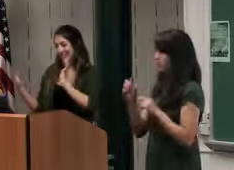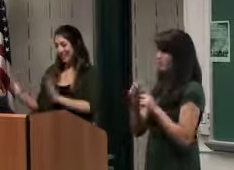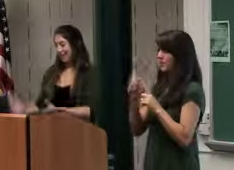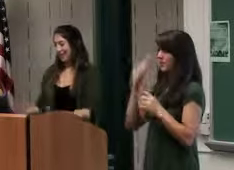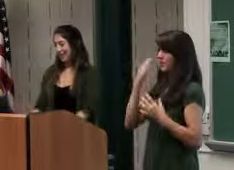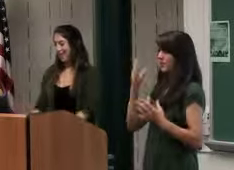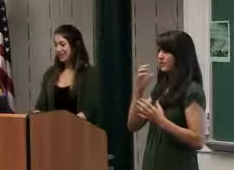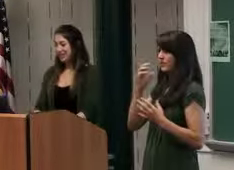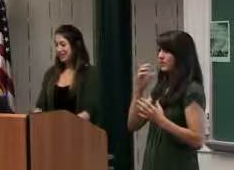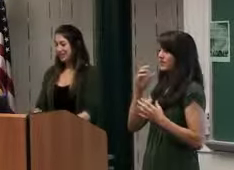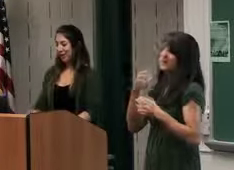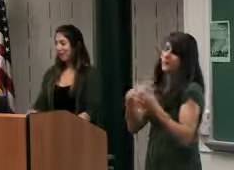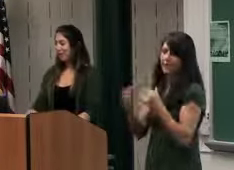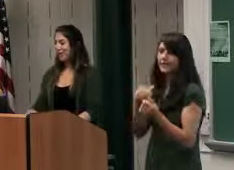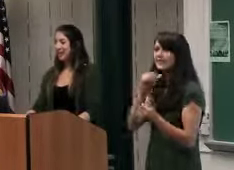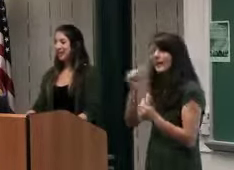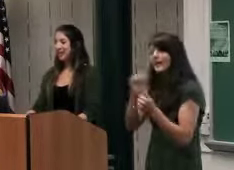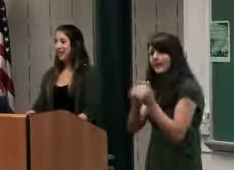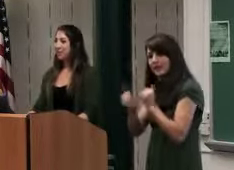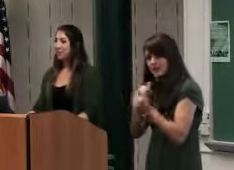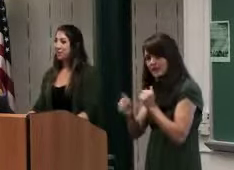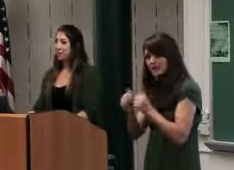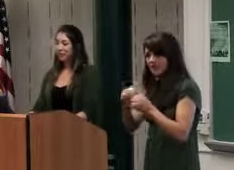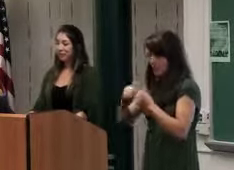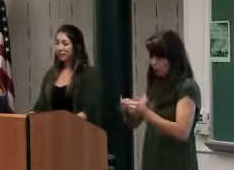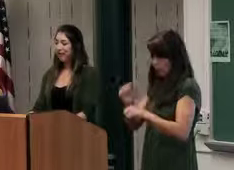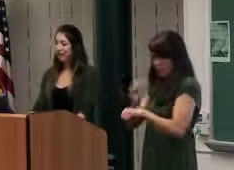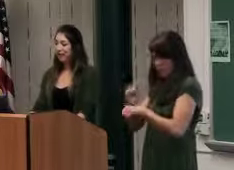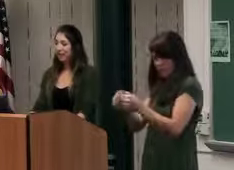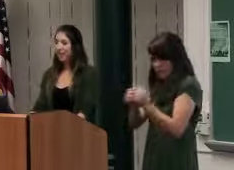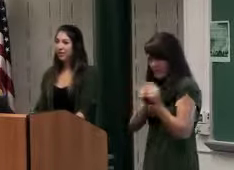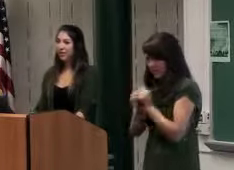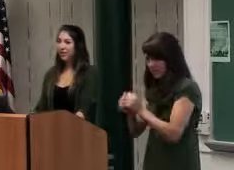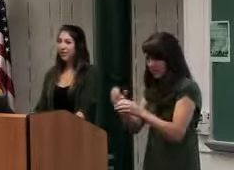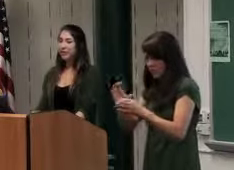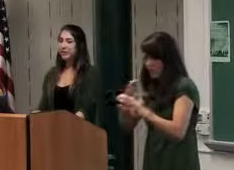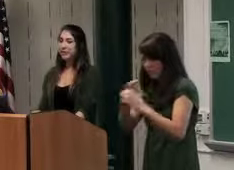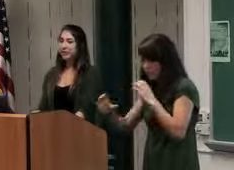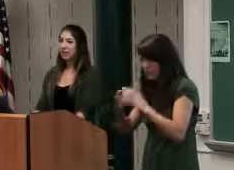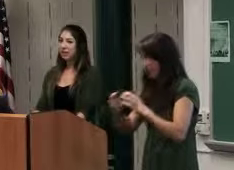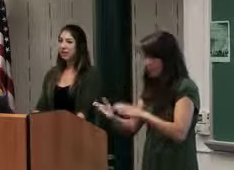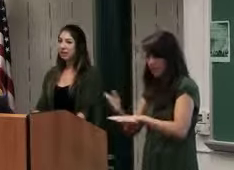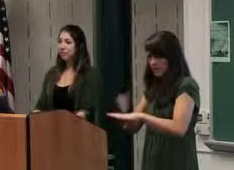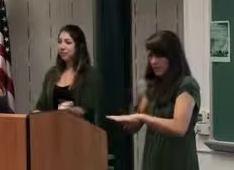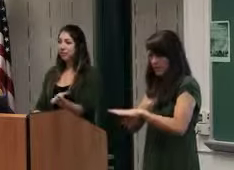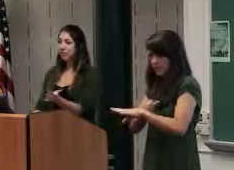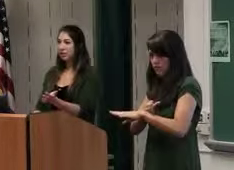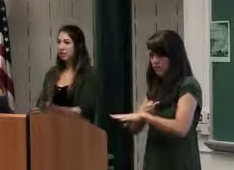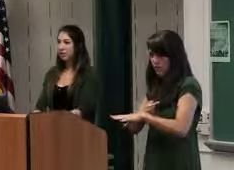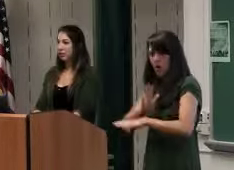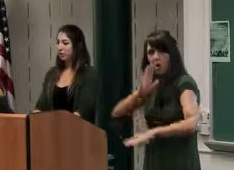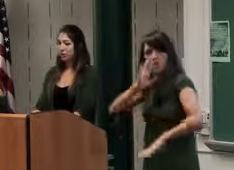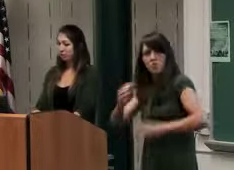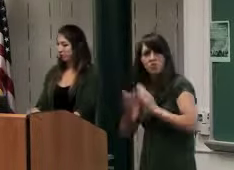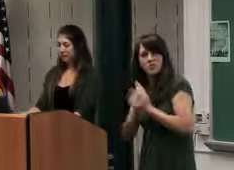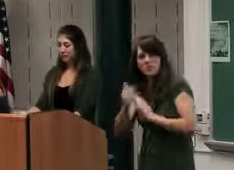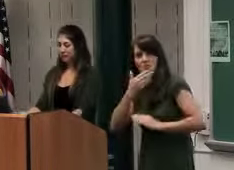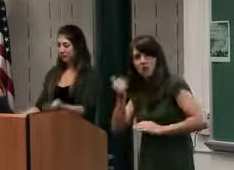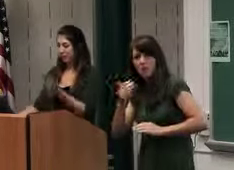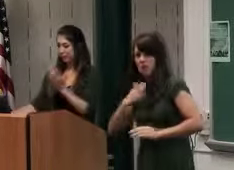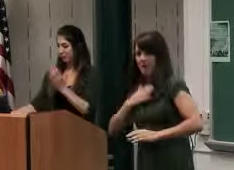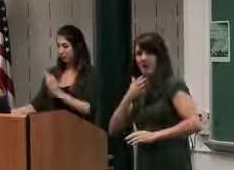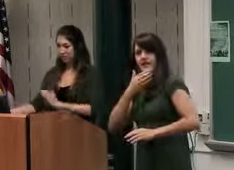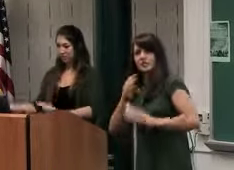just, it's not a competition, it's how you work together and improve communication, not whose skills are better or who